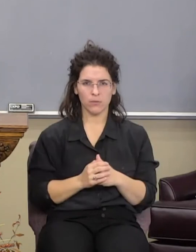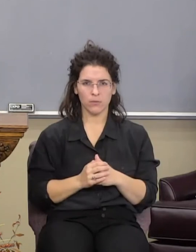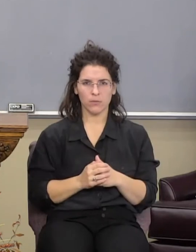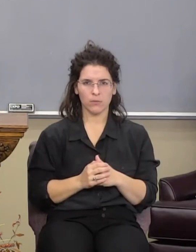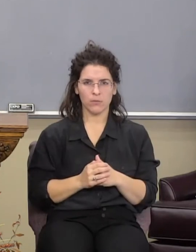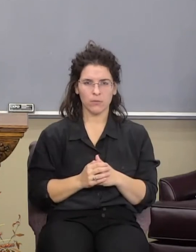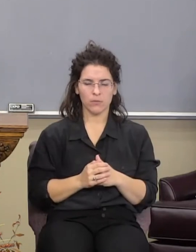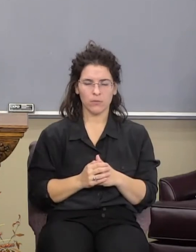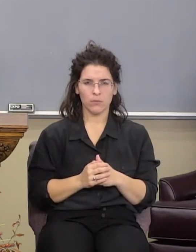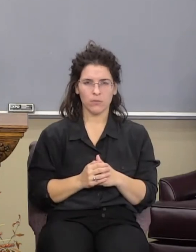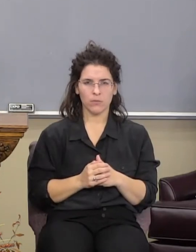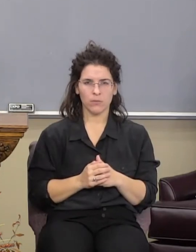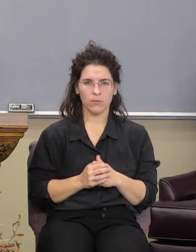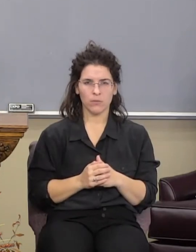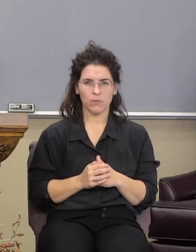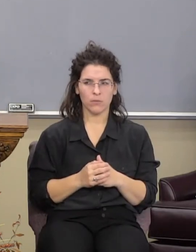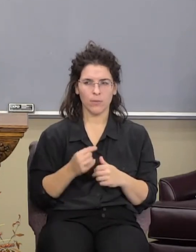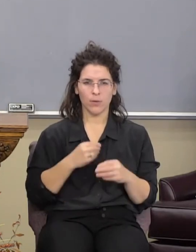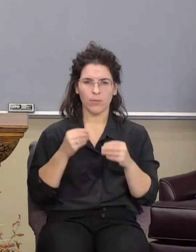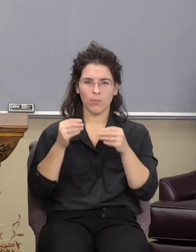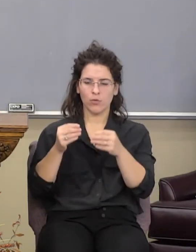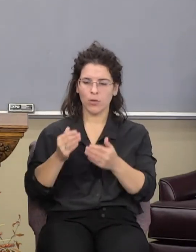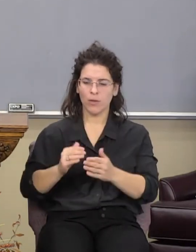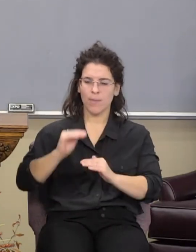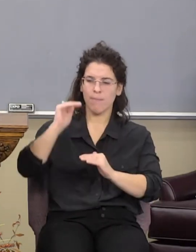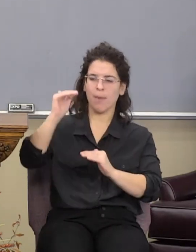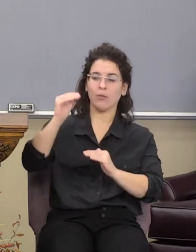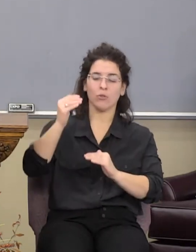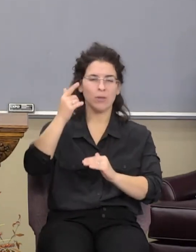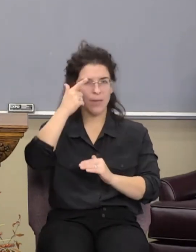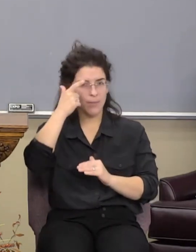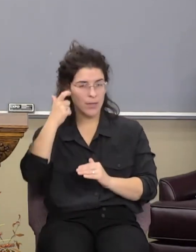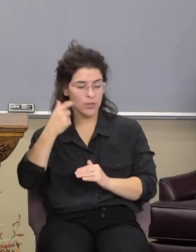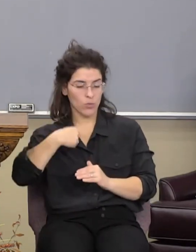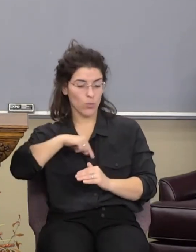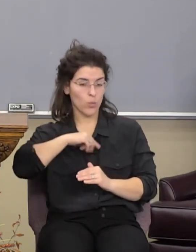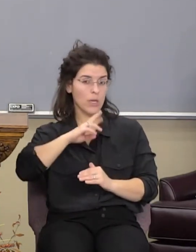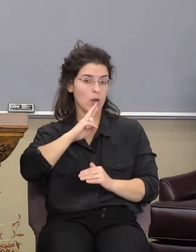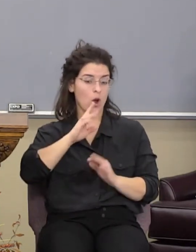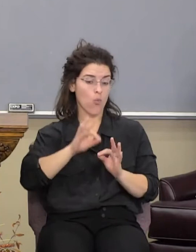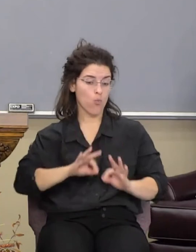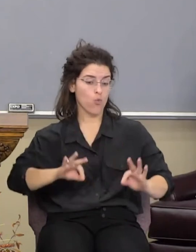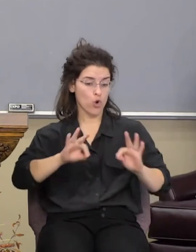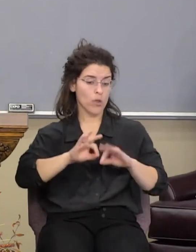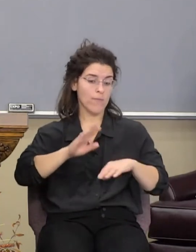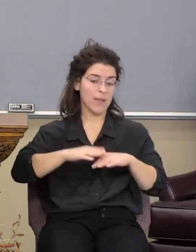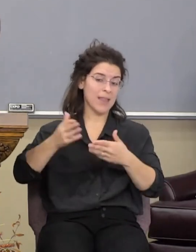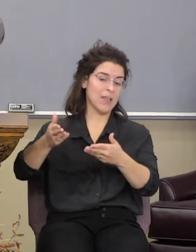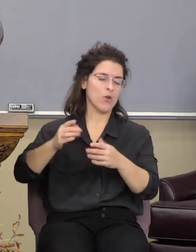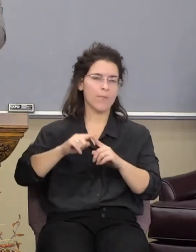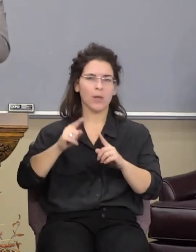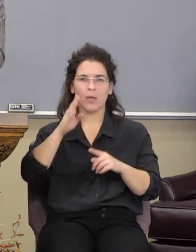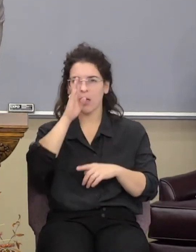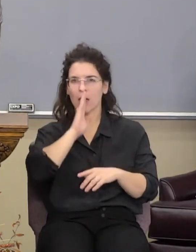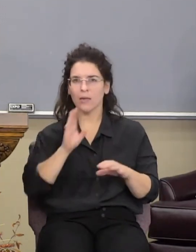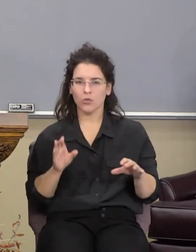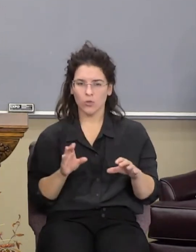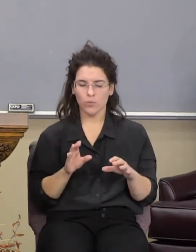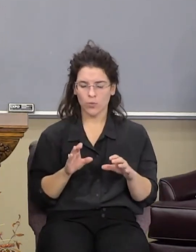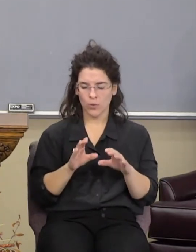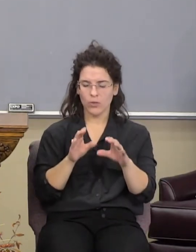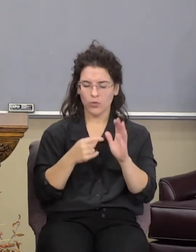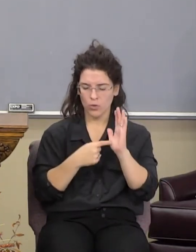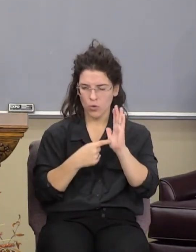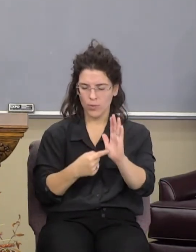going to put you on that pedestal. Not because we are worthy of being on the pedestal, but what God is going to put on